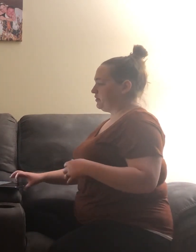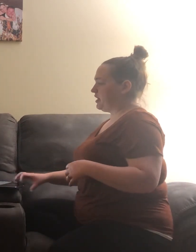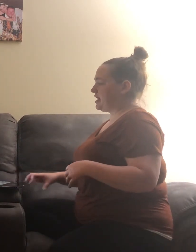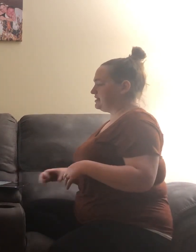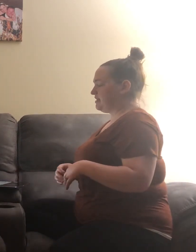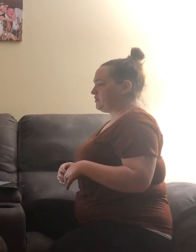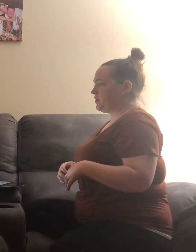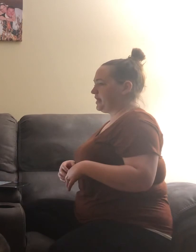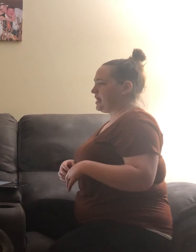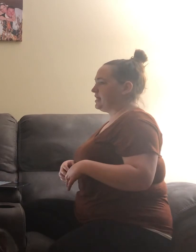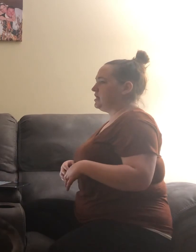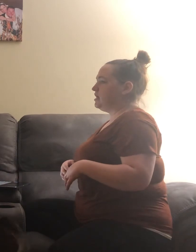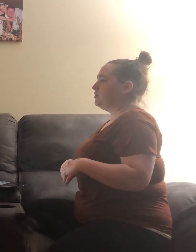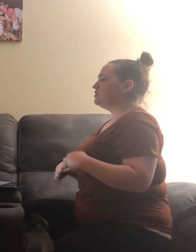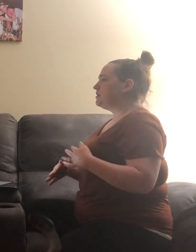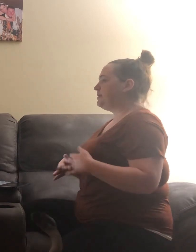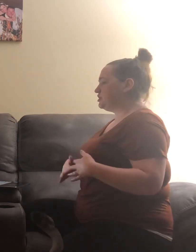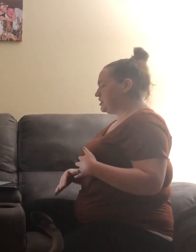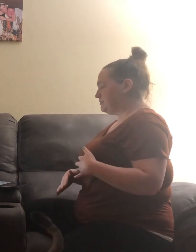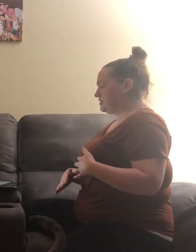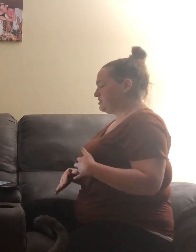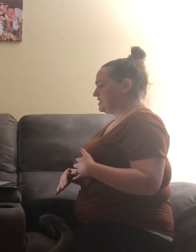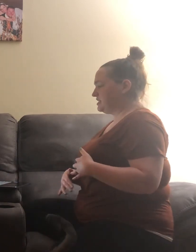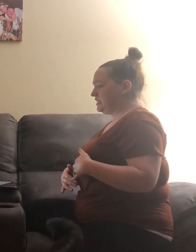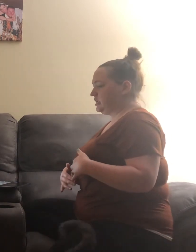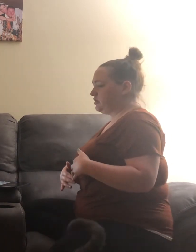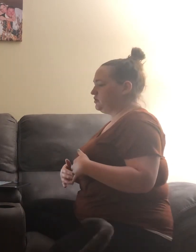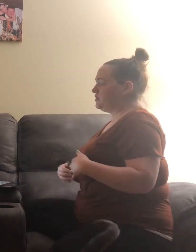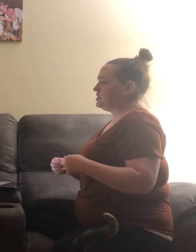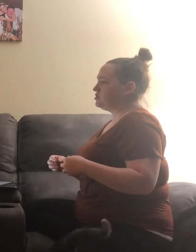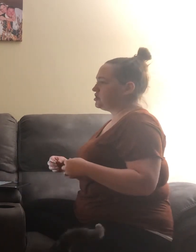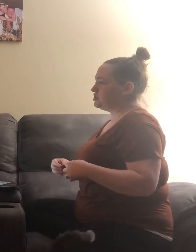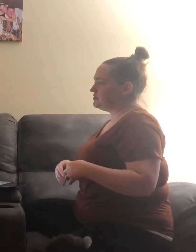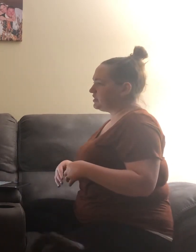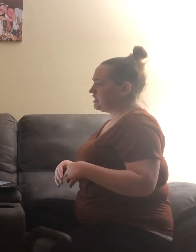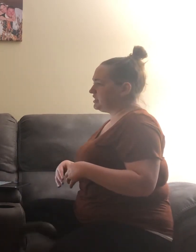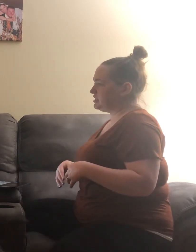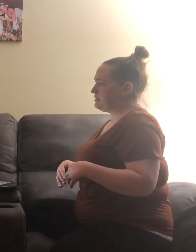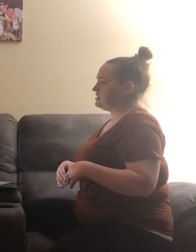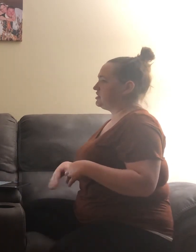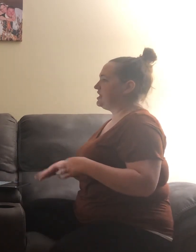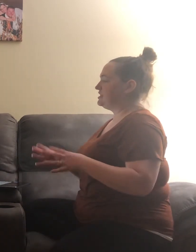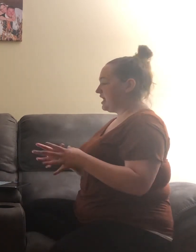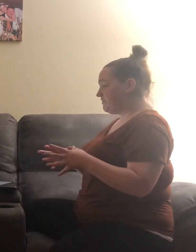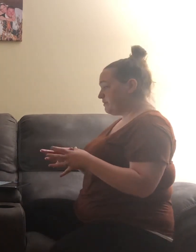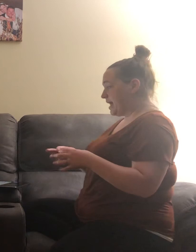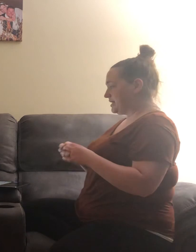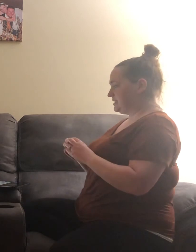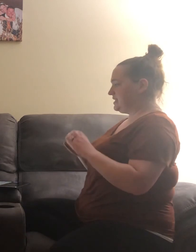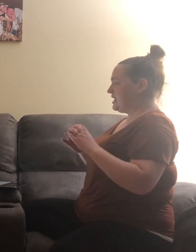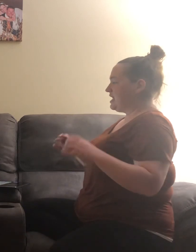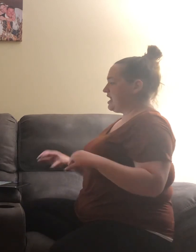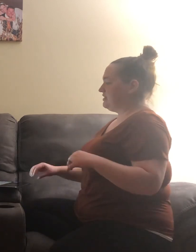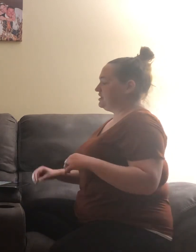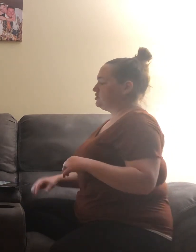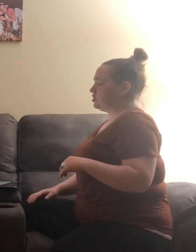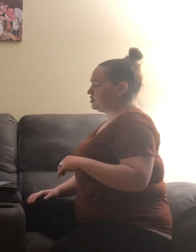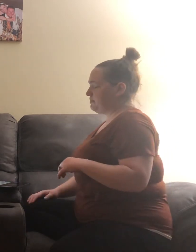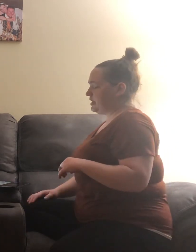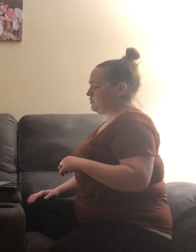URI stuff going on. We just want to make sure that spacer stays clean. And there's instructions for cleaning the spacer inside of the box on the instruction manual.